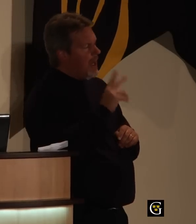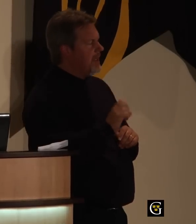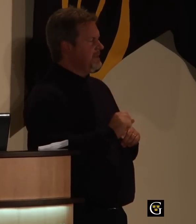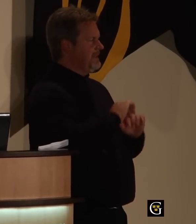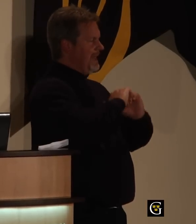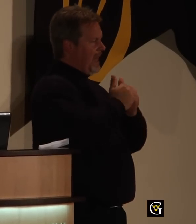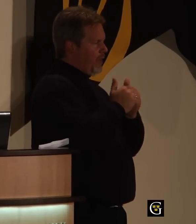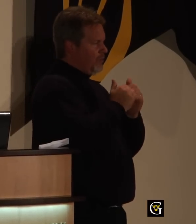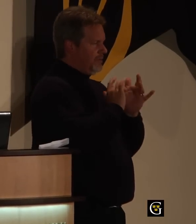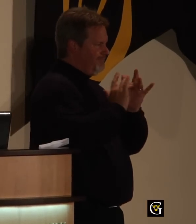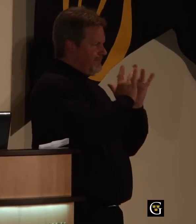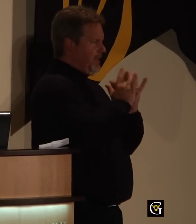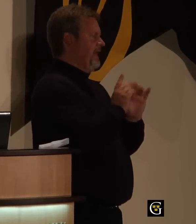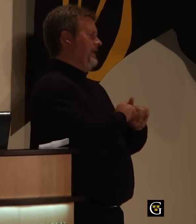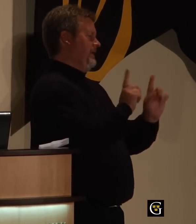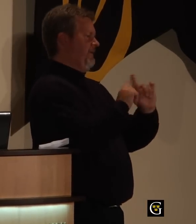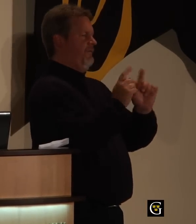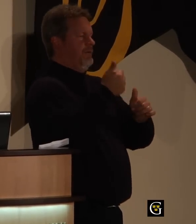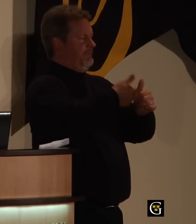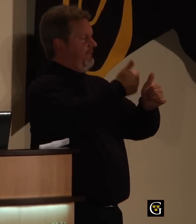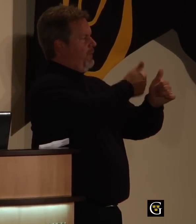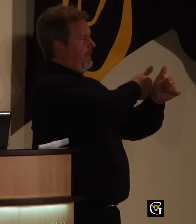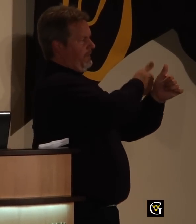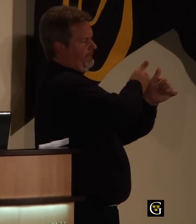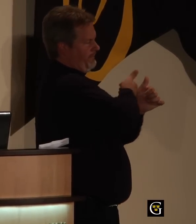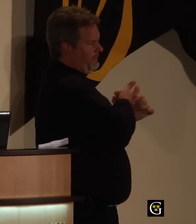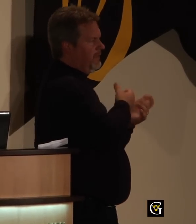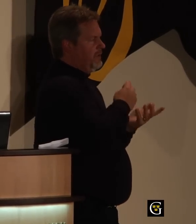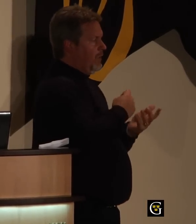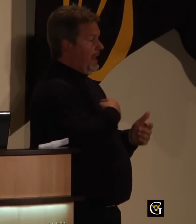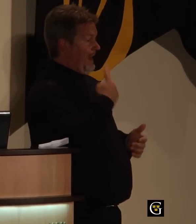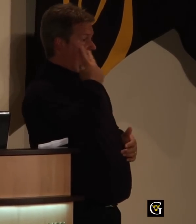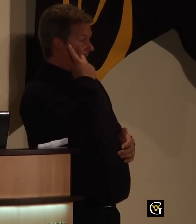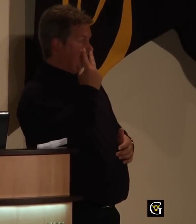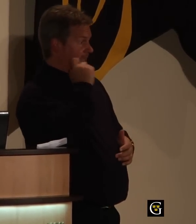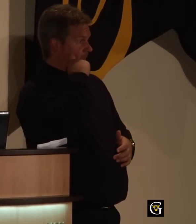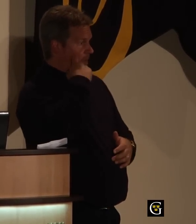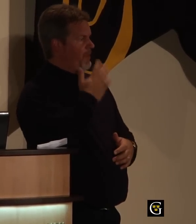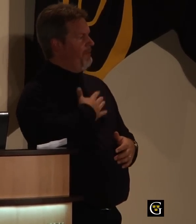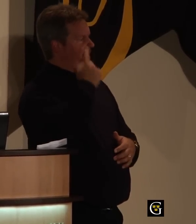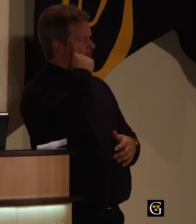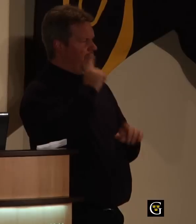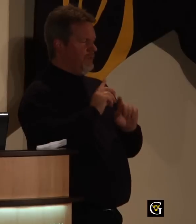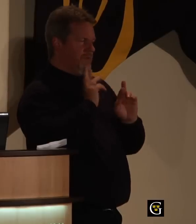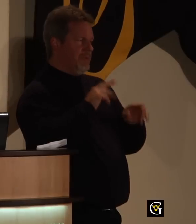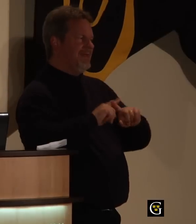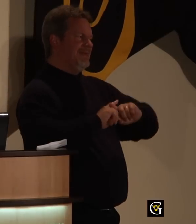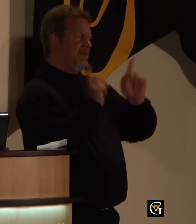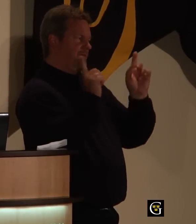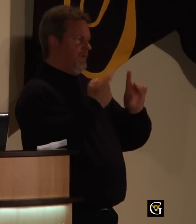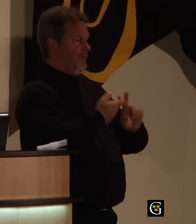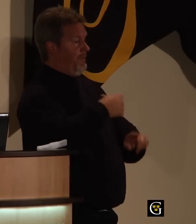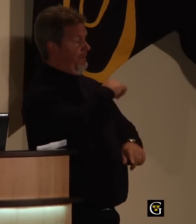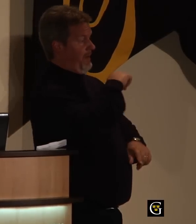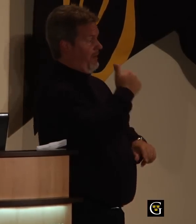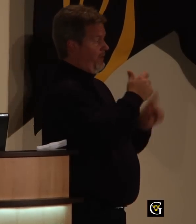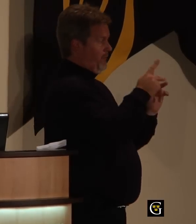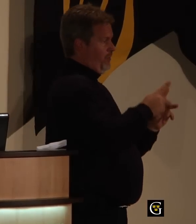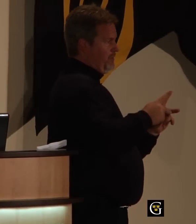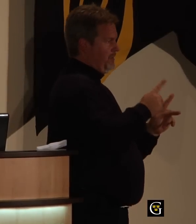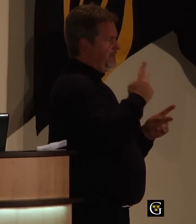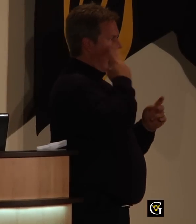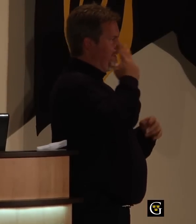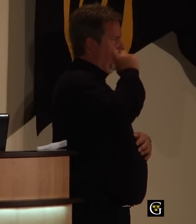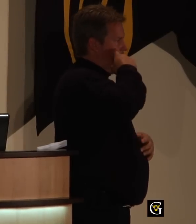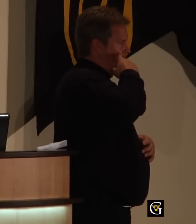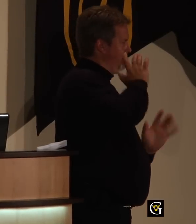is different in all of us. So when I see an apple, my brain responds in a different way than your brain does. But this is kind of like sending a